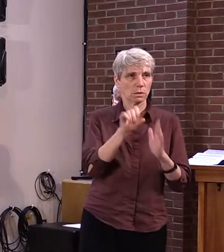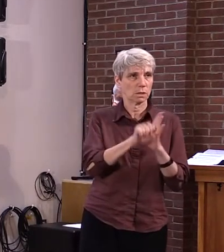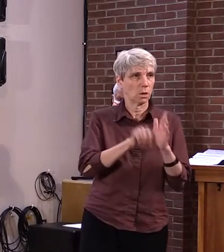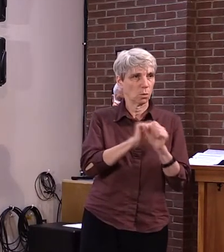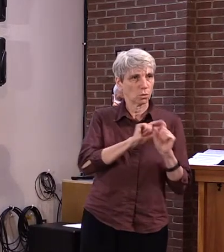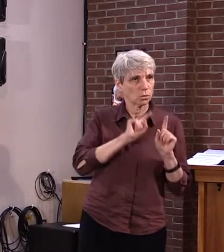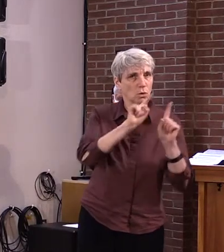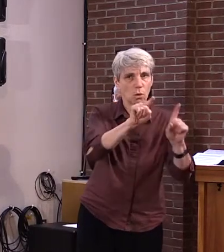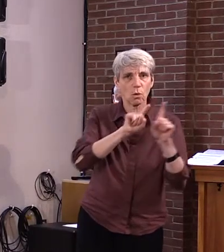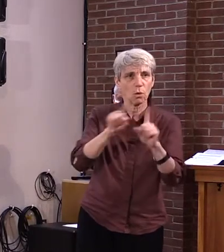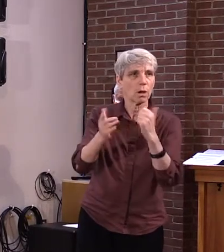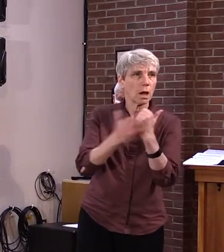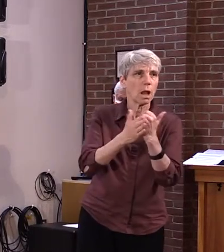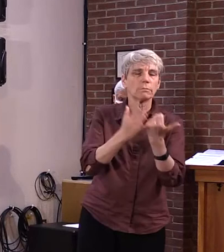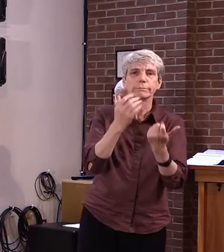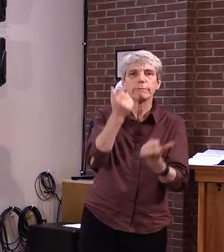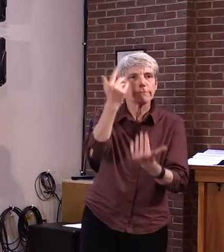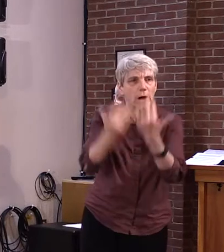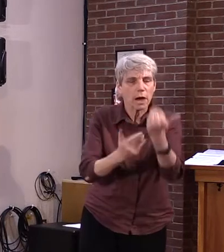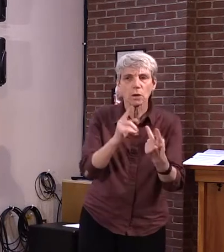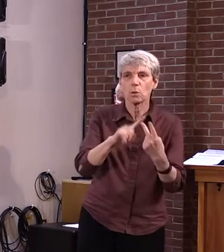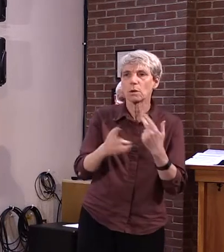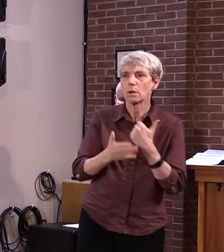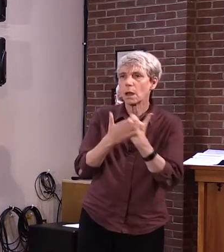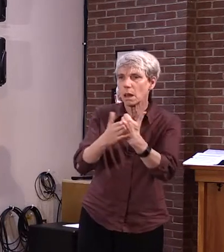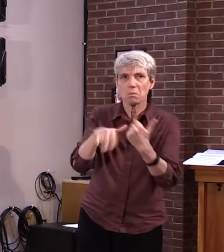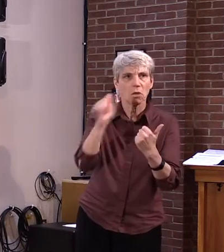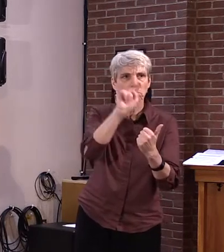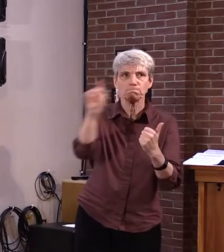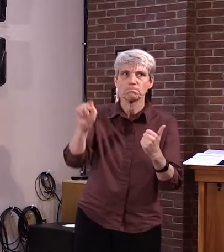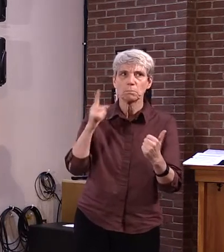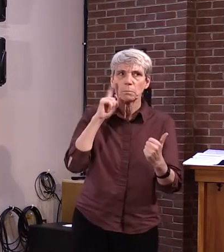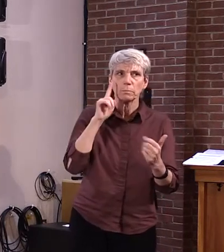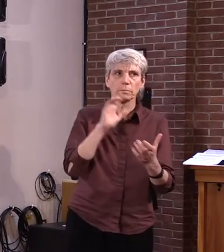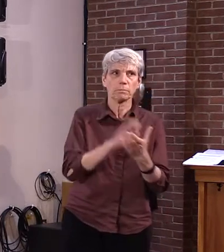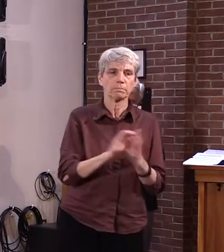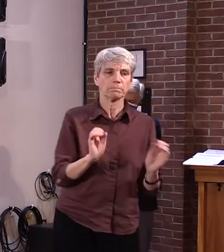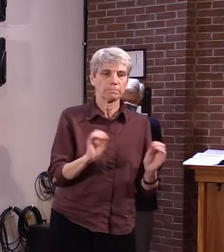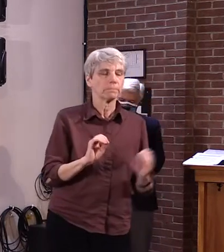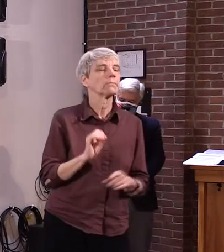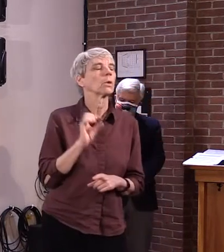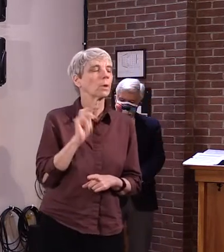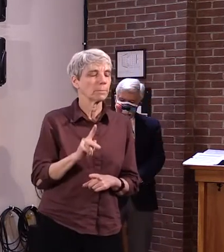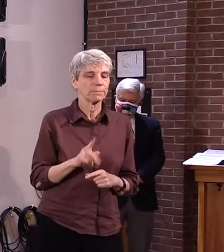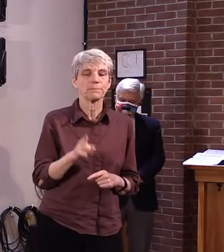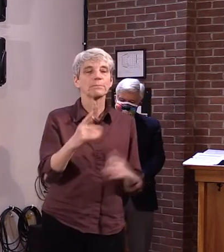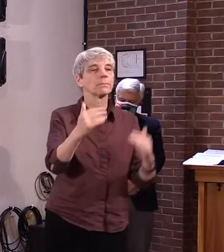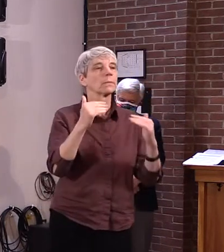Thank you, Governor. I appreciate your time. Thank you. Aaron, VT Digger.